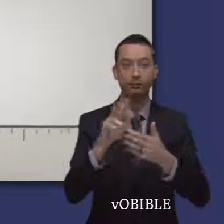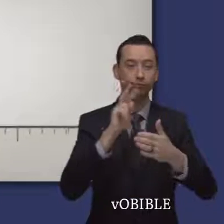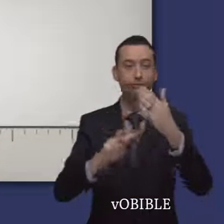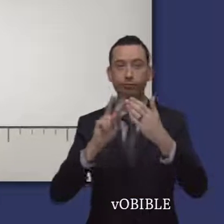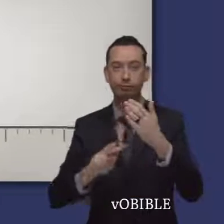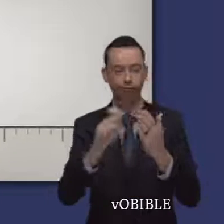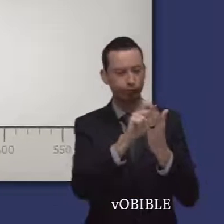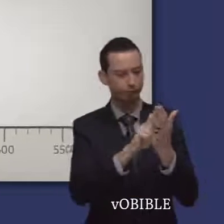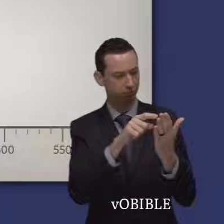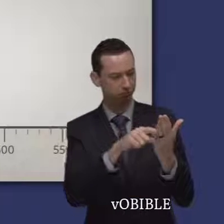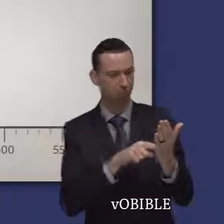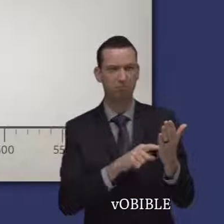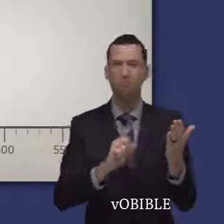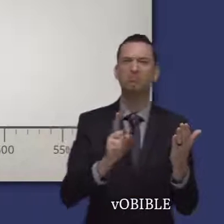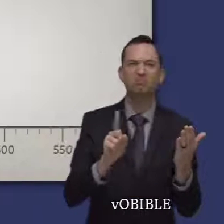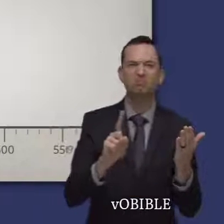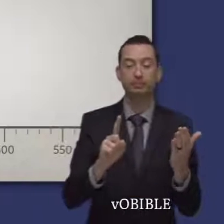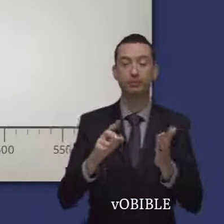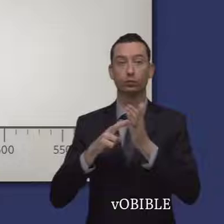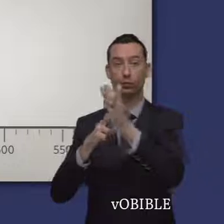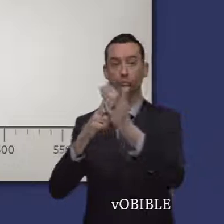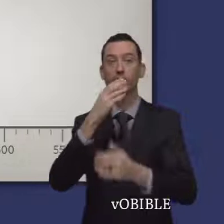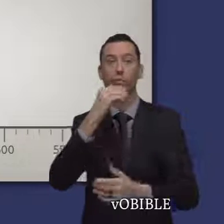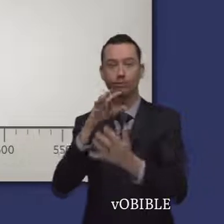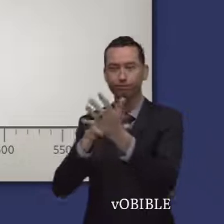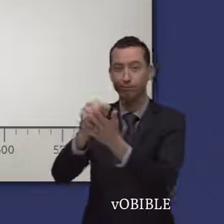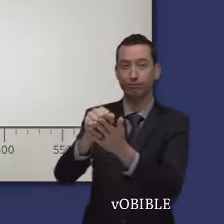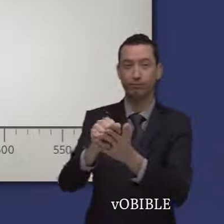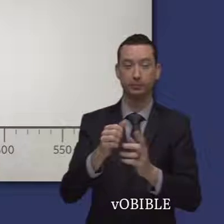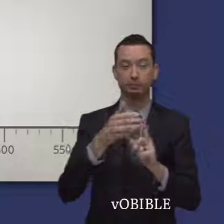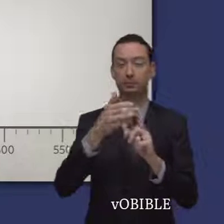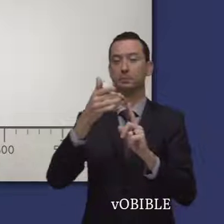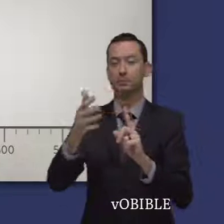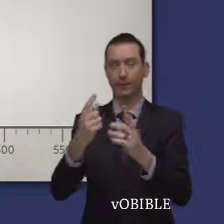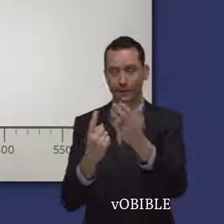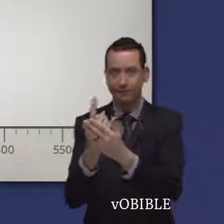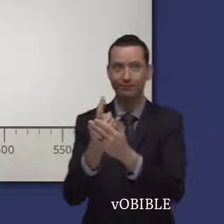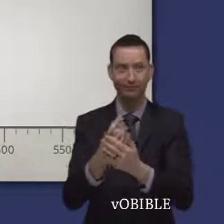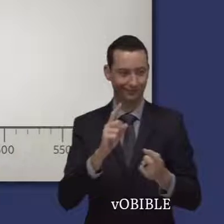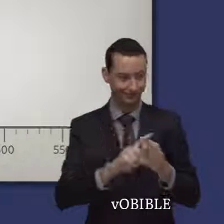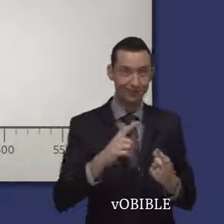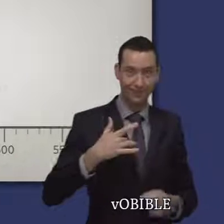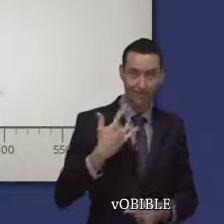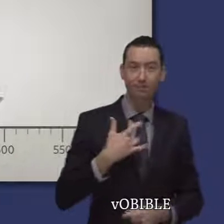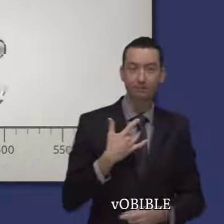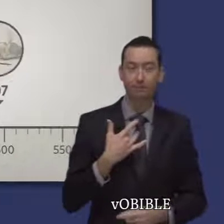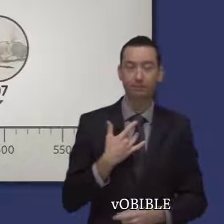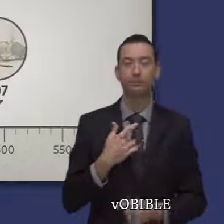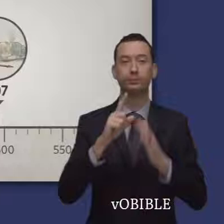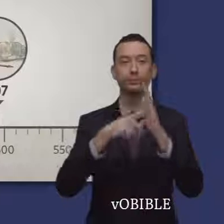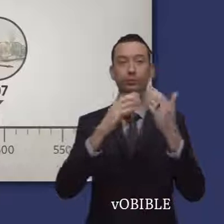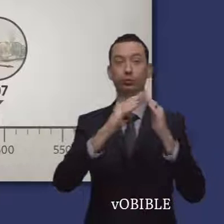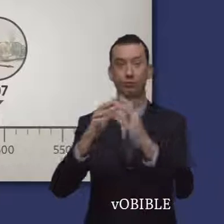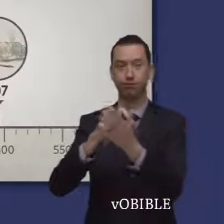Some of the events foretold by Isaiah were the fall of the northern kingdom of Israel, which occurred in Isaiah's lifetime,